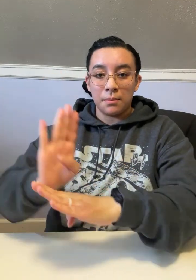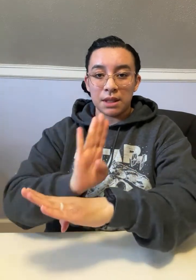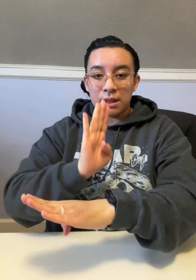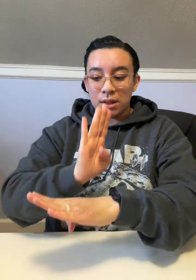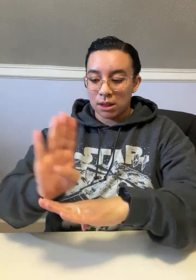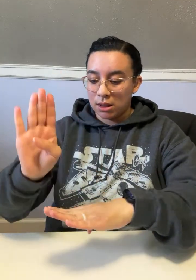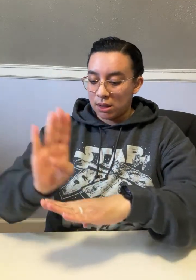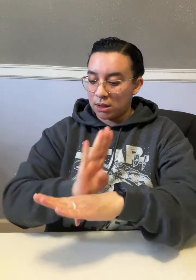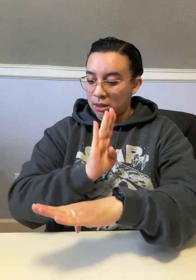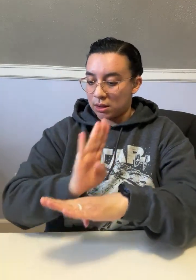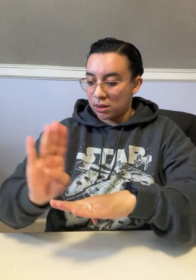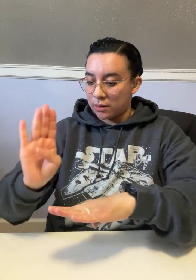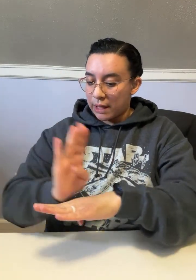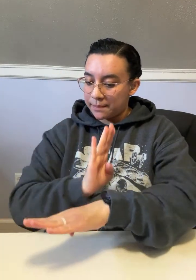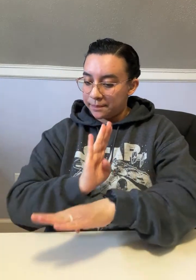Business.